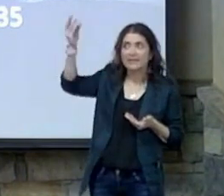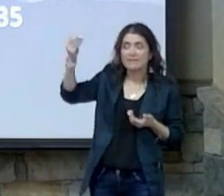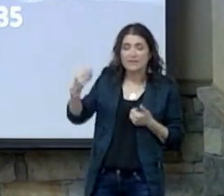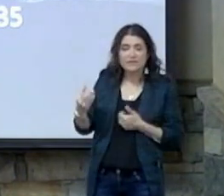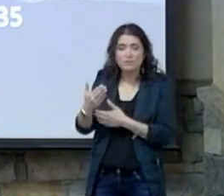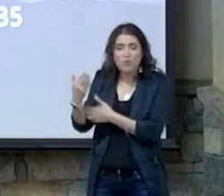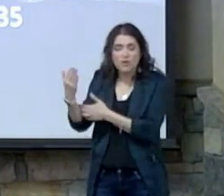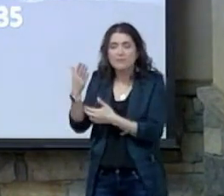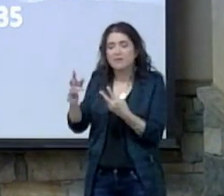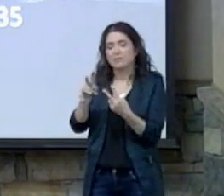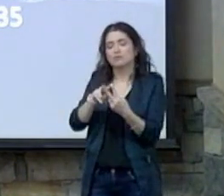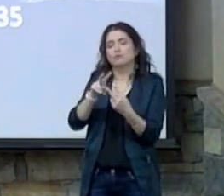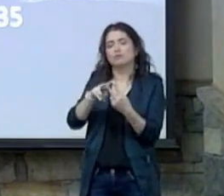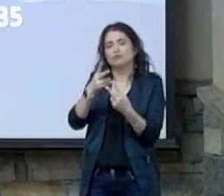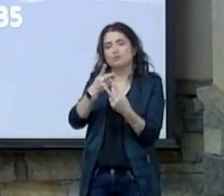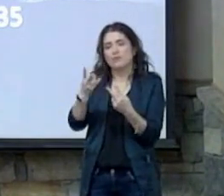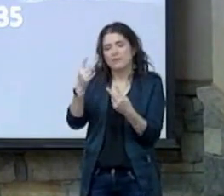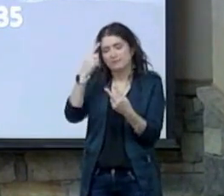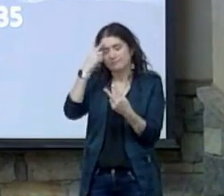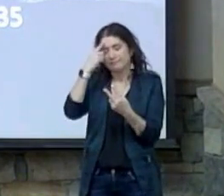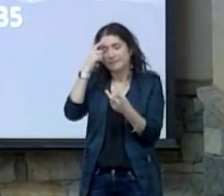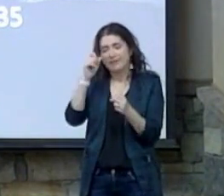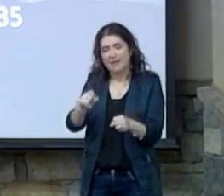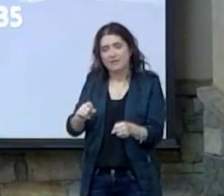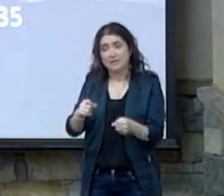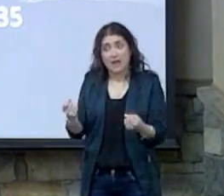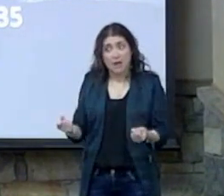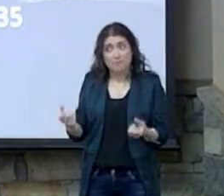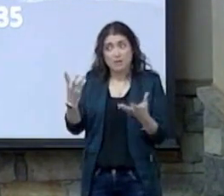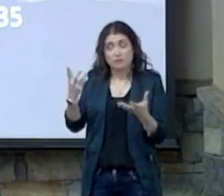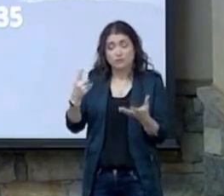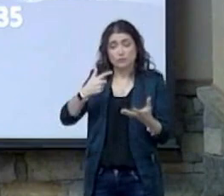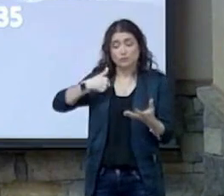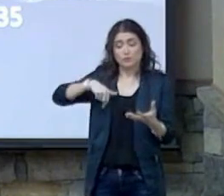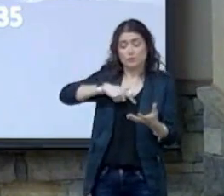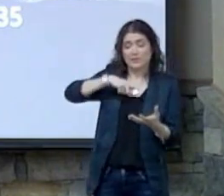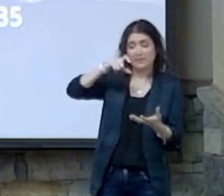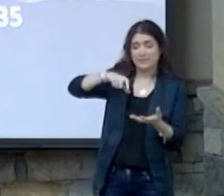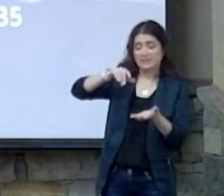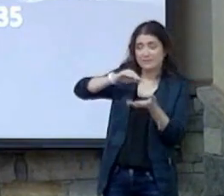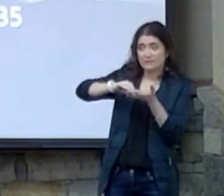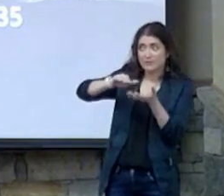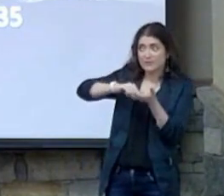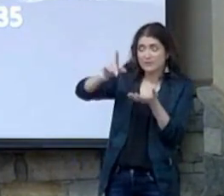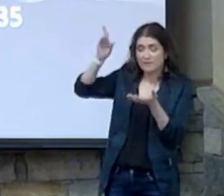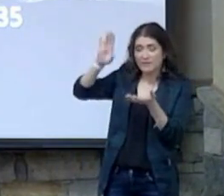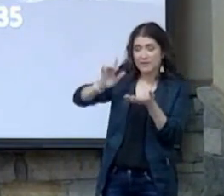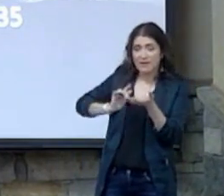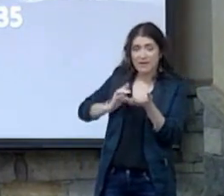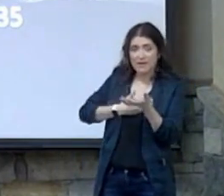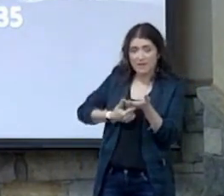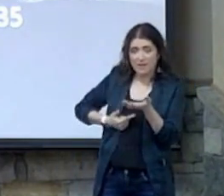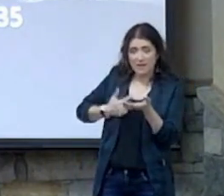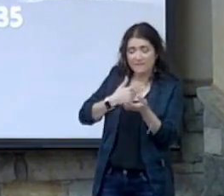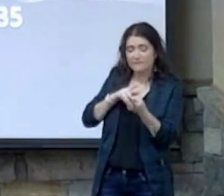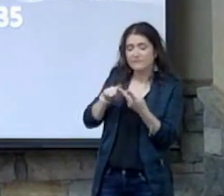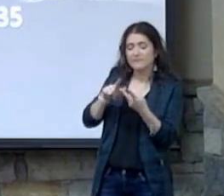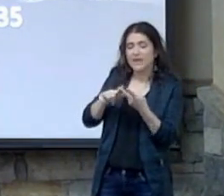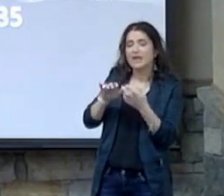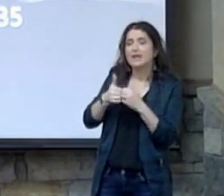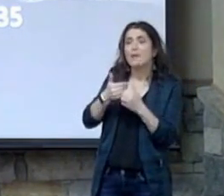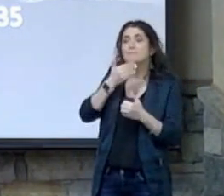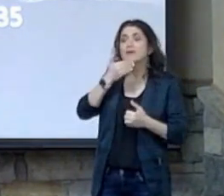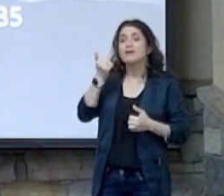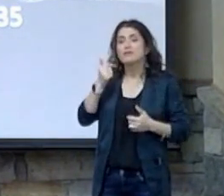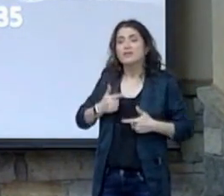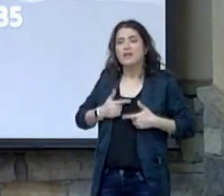keep those two thoughts in our minds. How much do we need God's forgiveness in our lives? And how better will